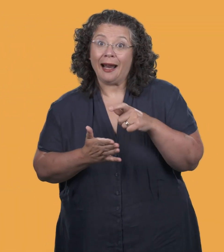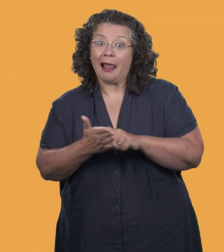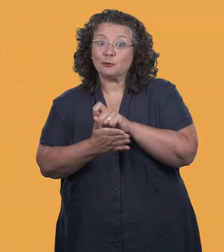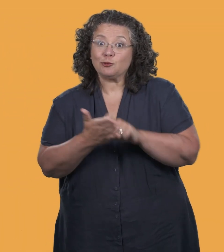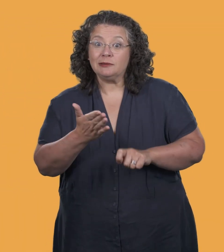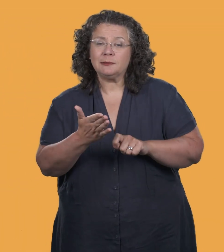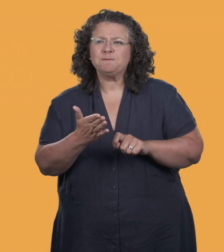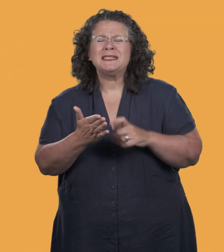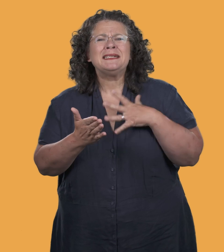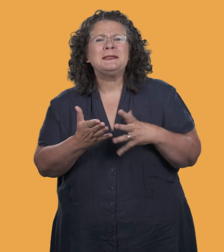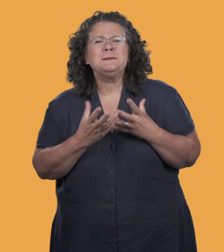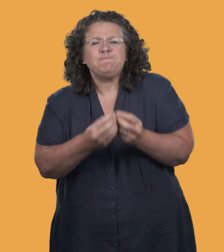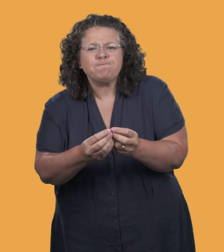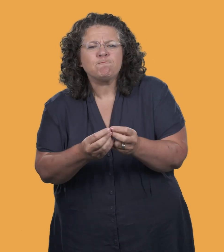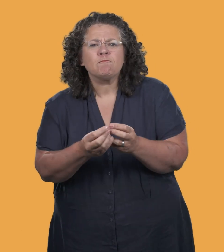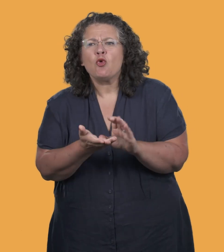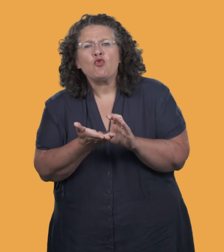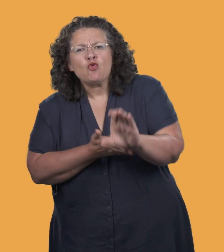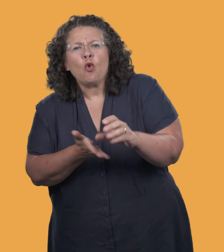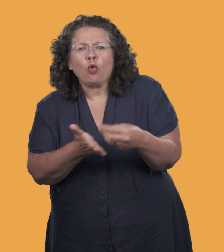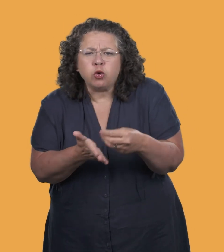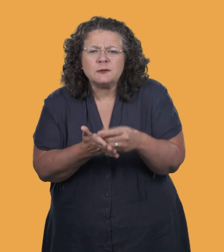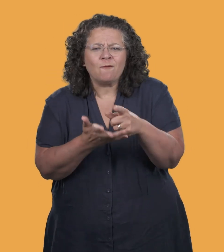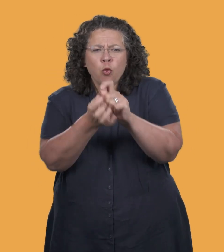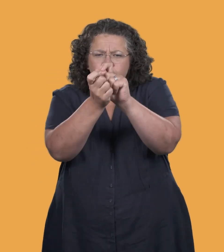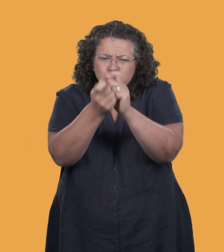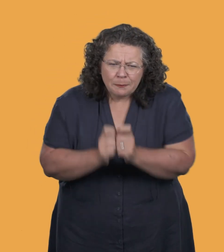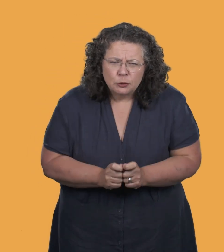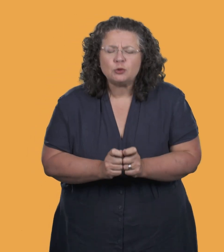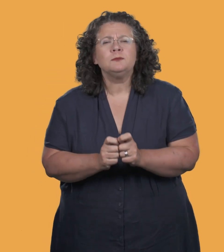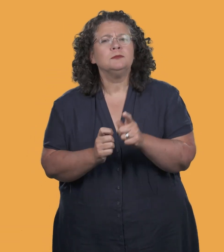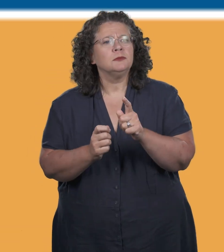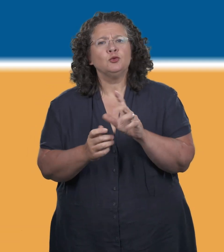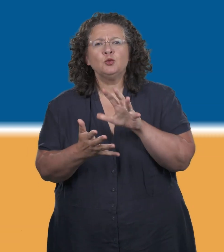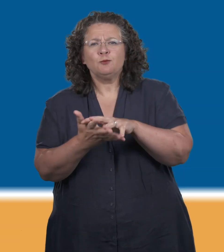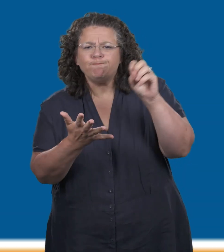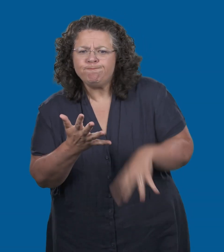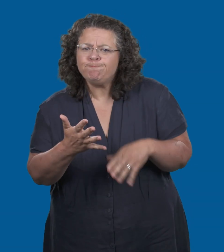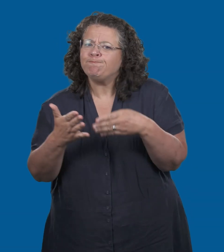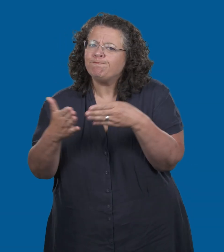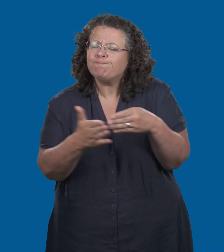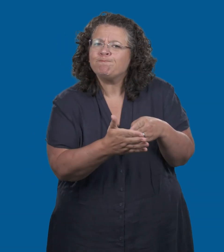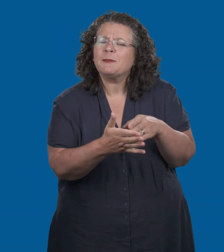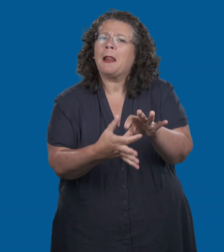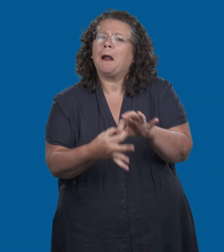wanting to stand in the elections and need help towards the cost of the reasonable adjustments required to overcome